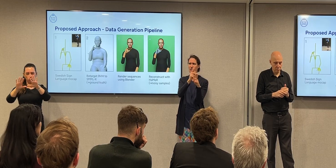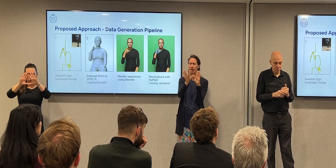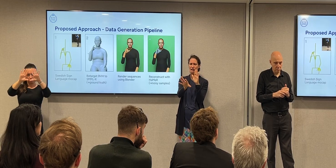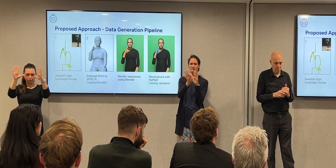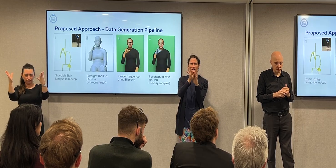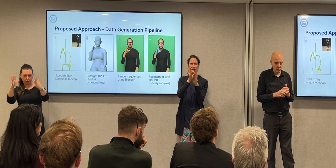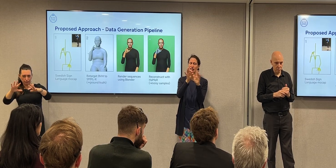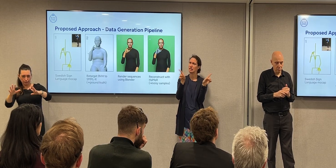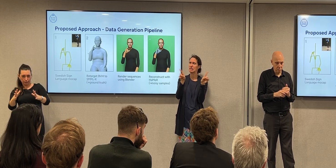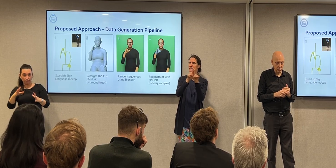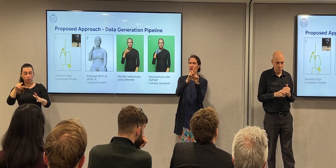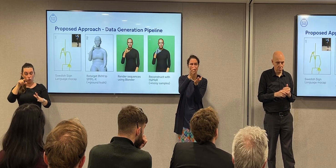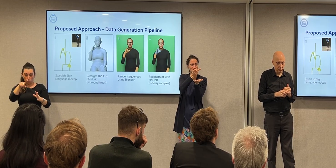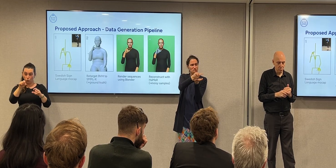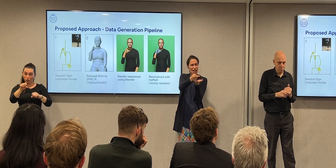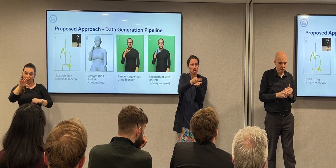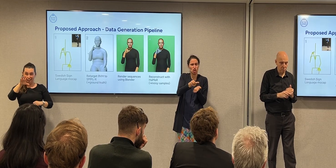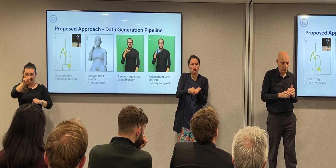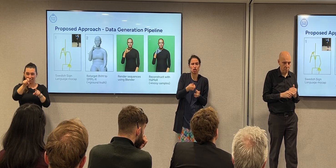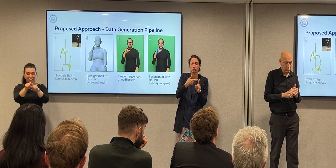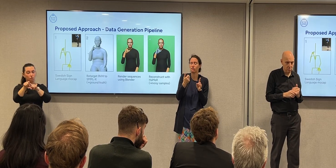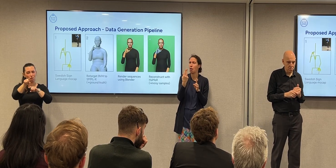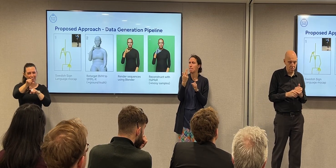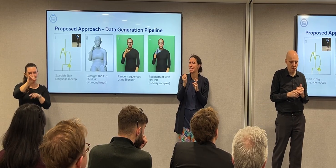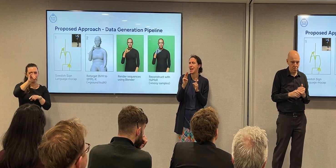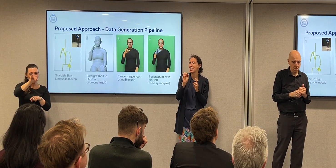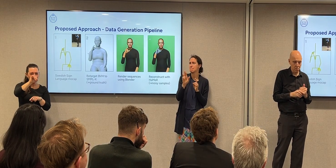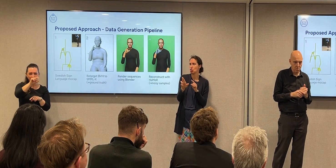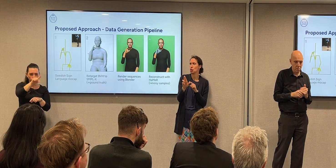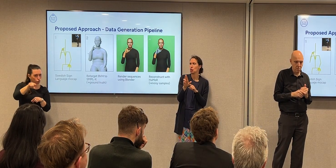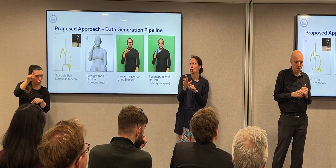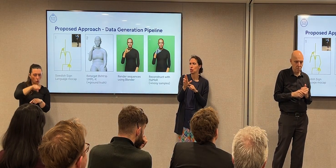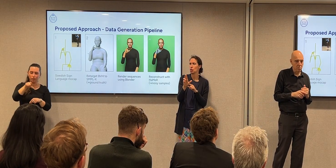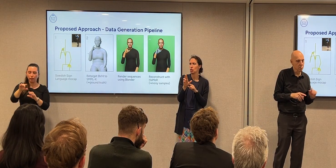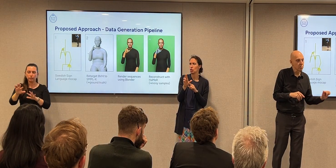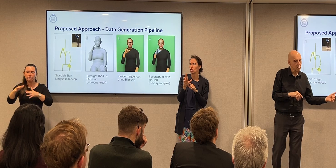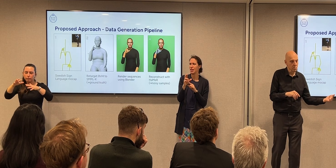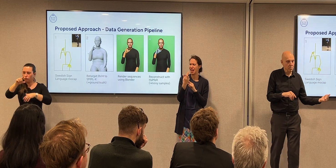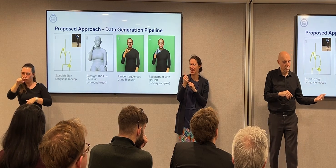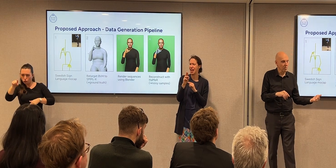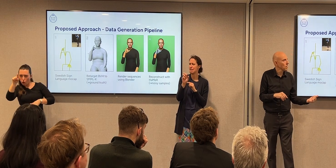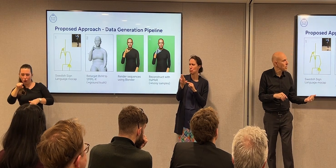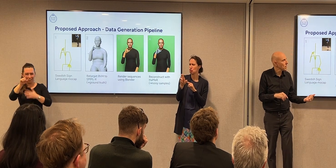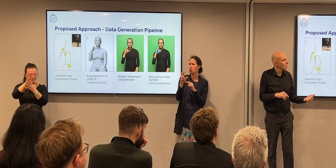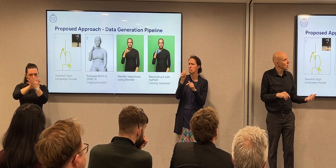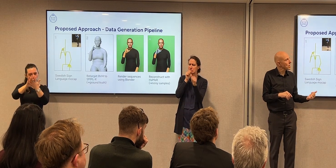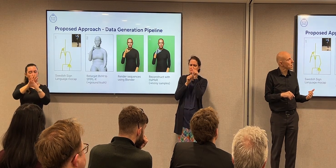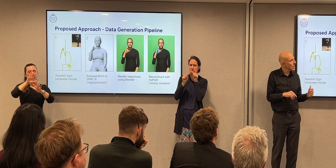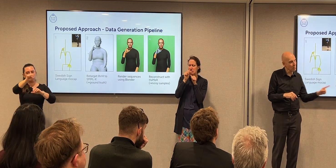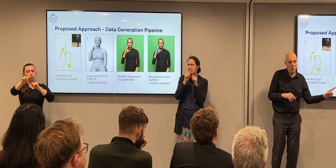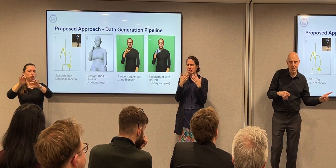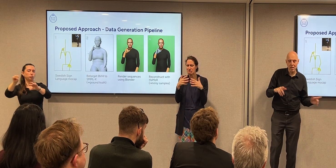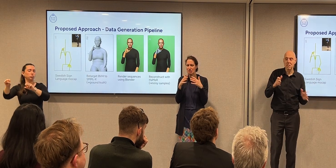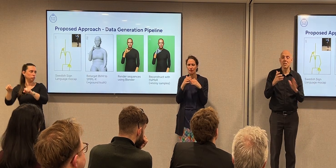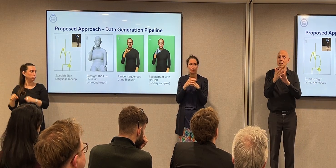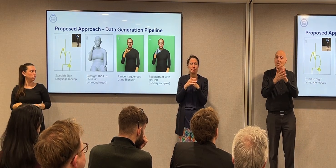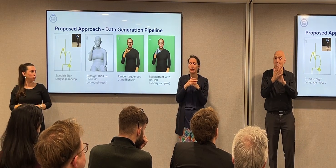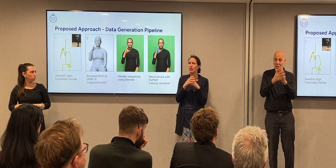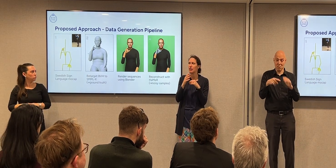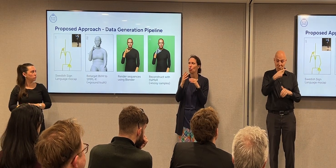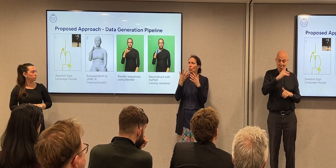same failures as Hamer typically suffers from in regular video.